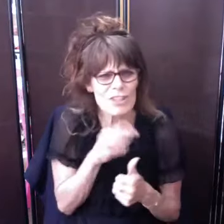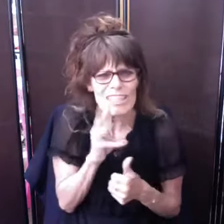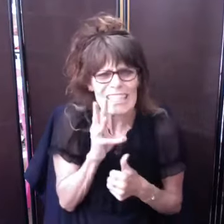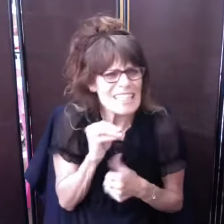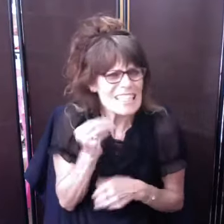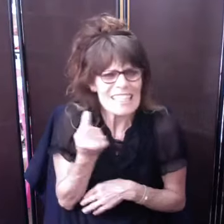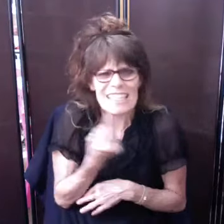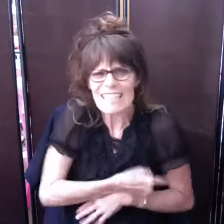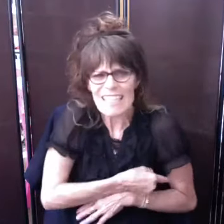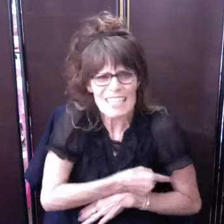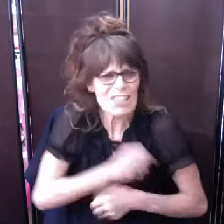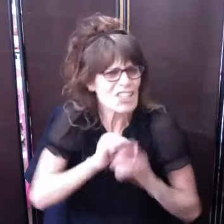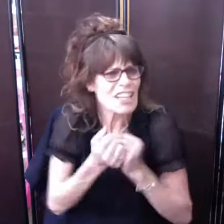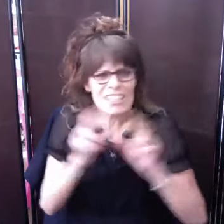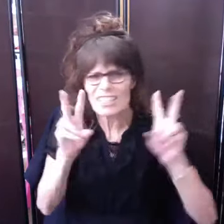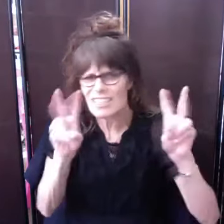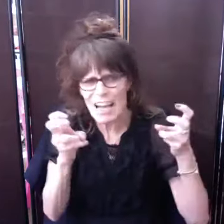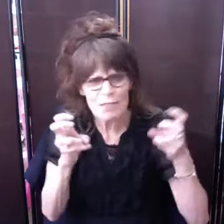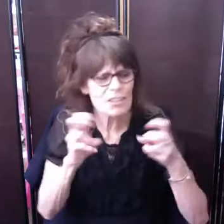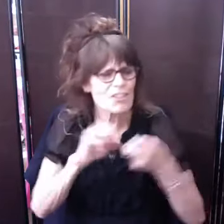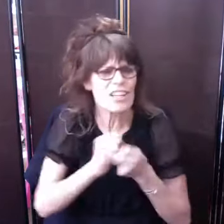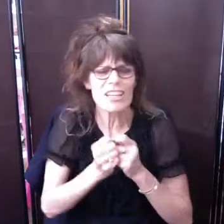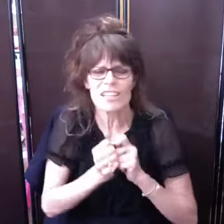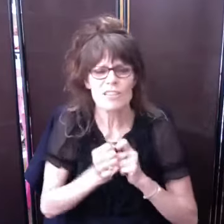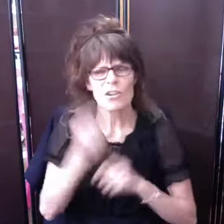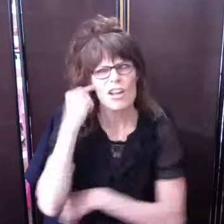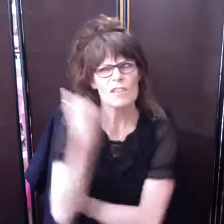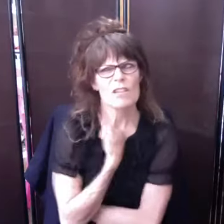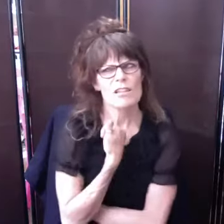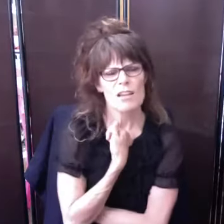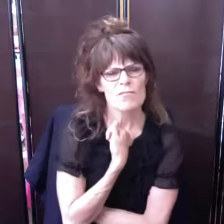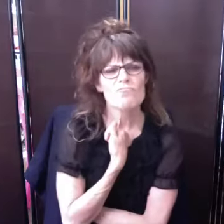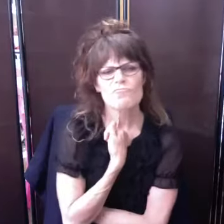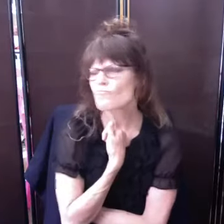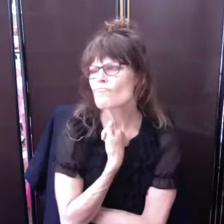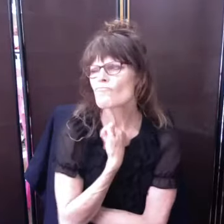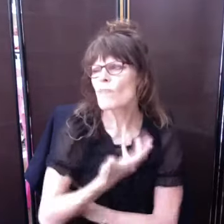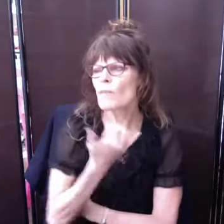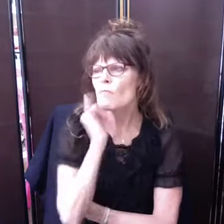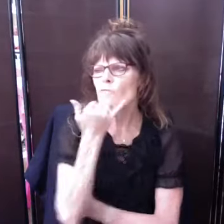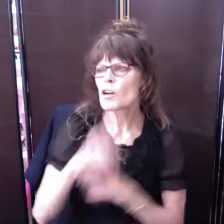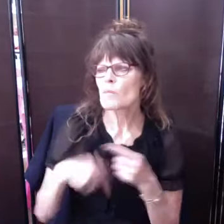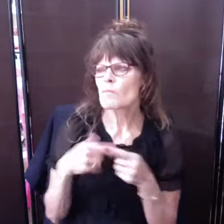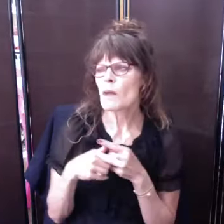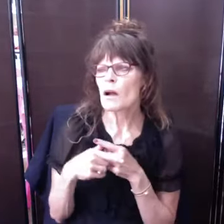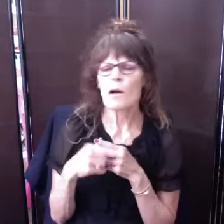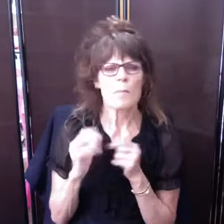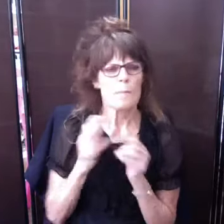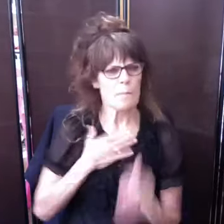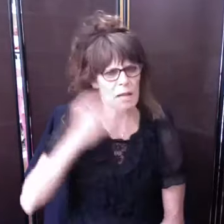room, change the topic, change the substance. And so I thought, you know what, maybe I'm wrong about my position on that. And I think what I'm going to do is I'm going to